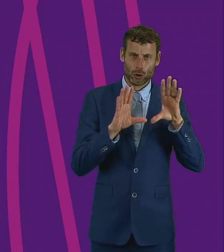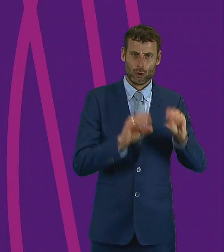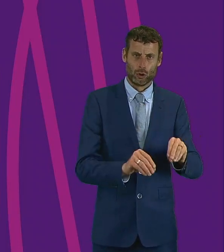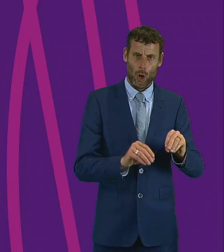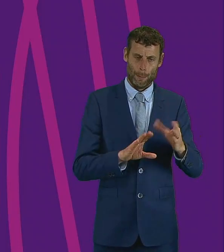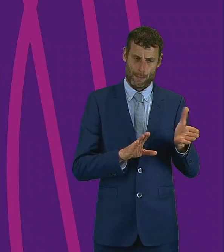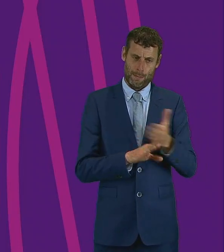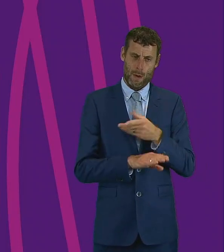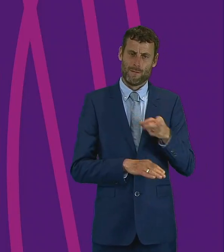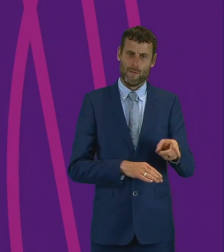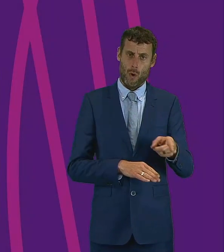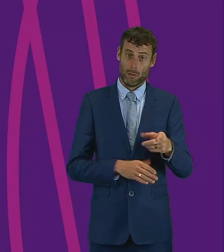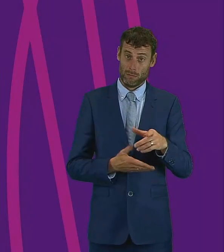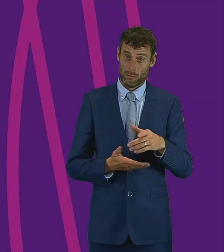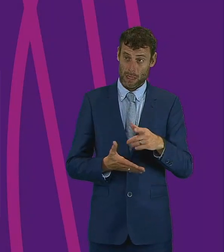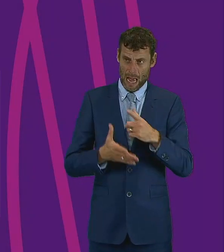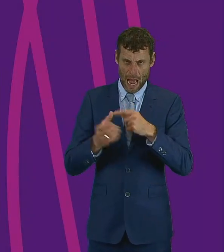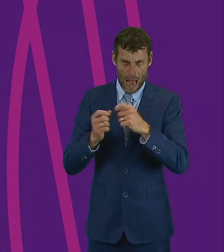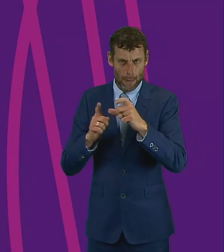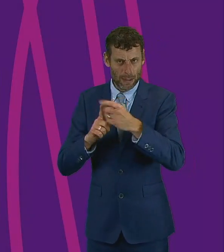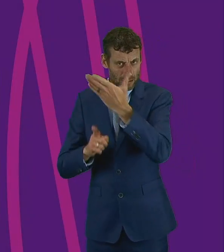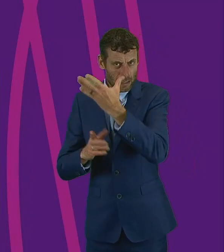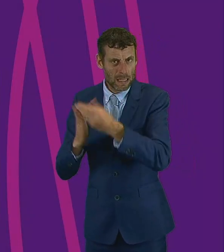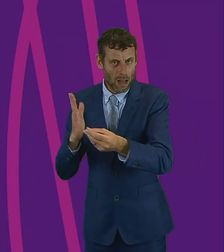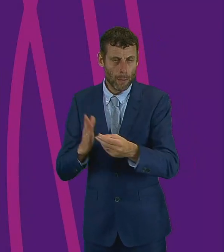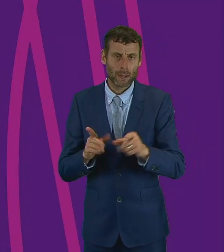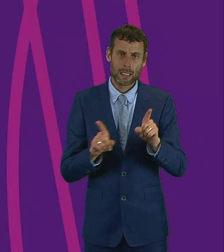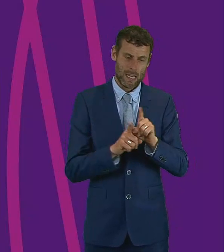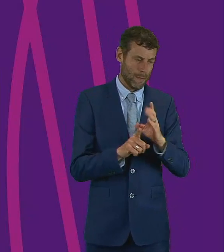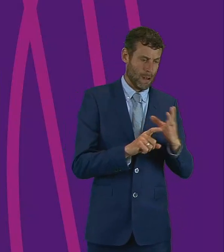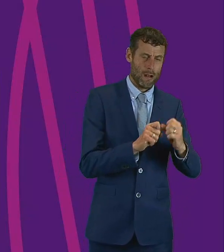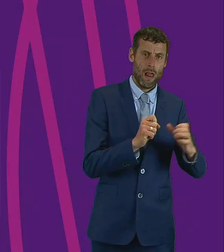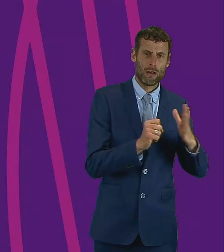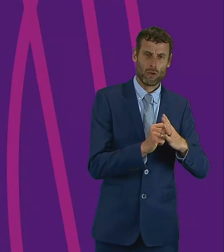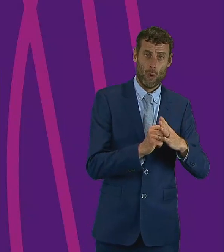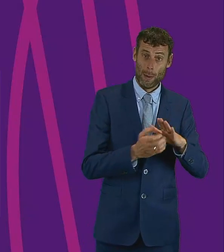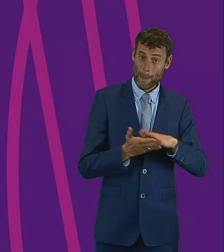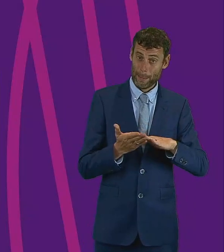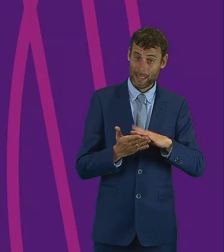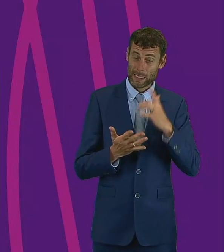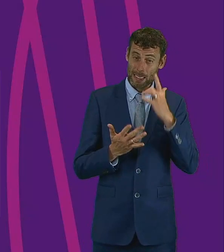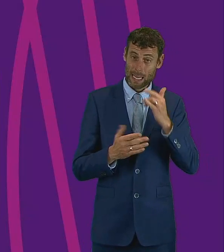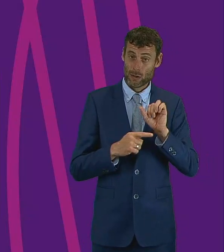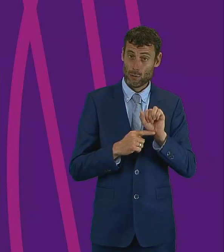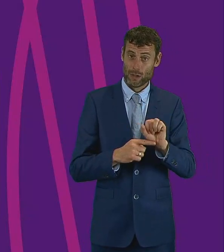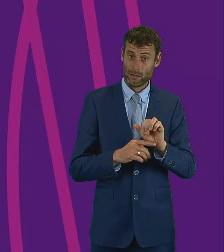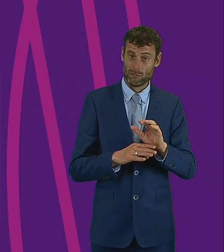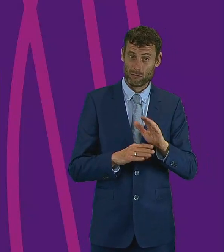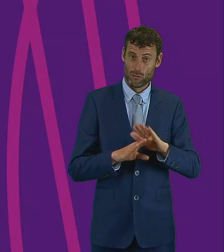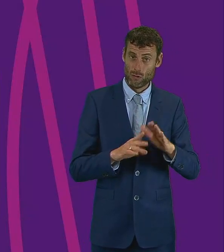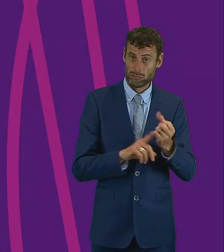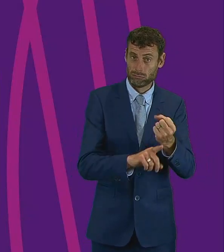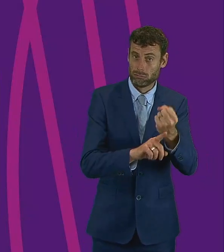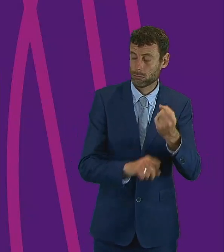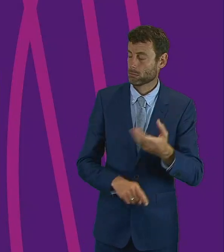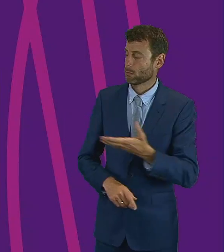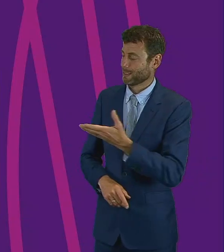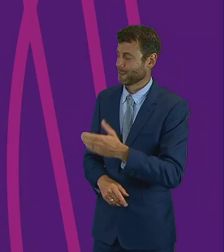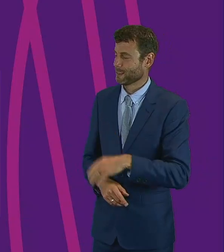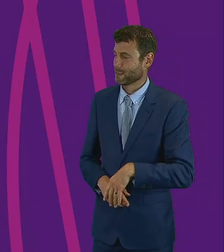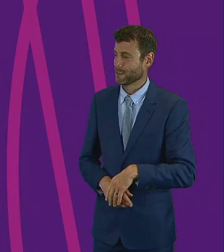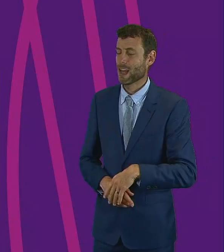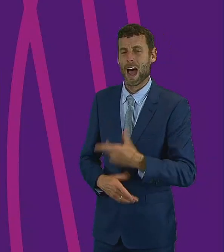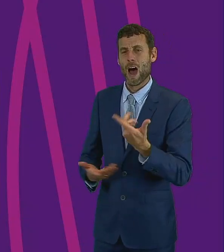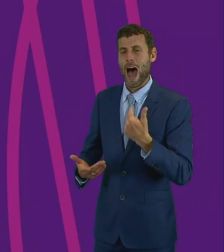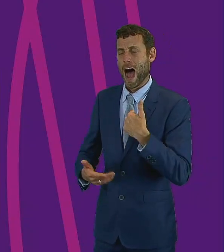Minister. Yes, it is, and I would encourage Willie Rennie to perhaps learn a little bit more about how Test and Protect operates, and